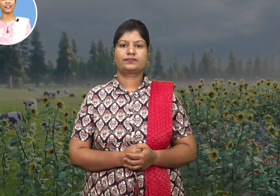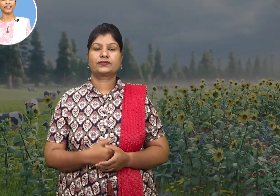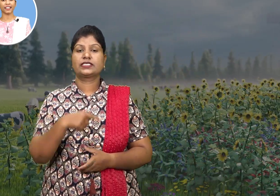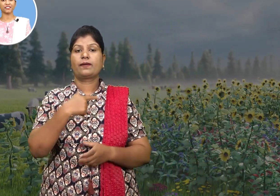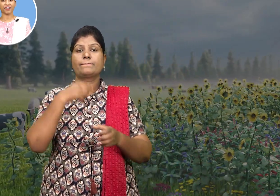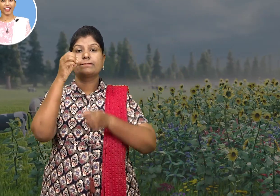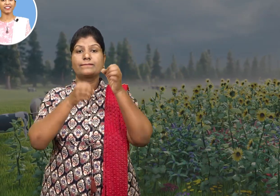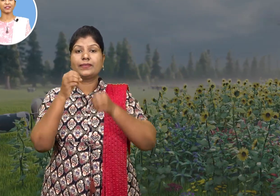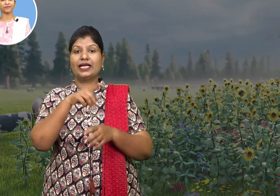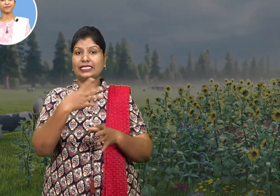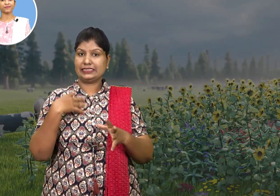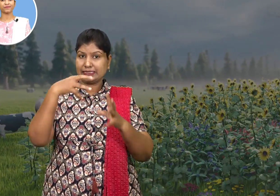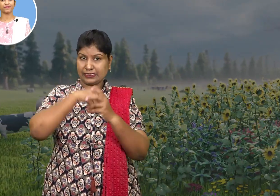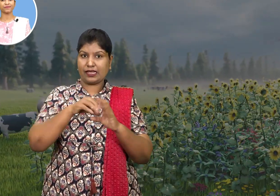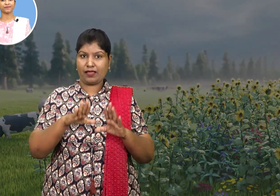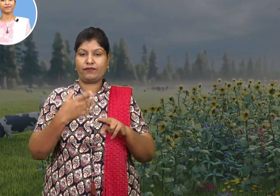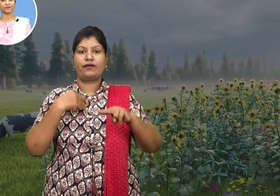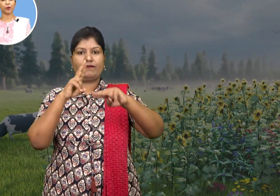Milk contains fat,